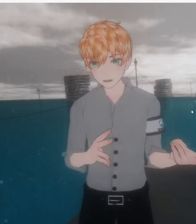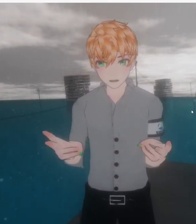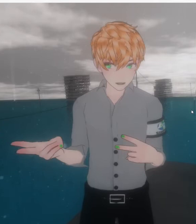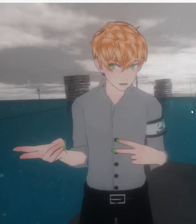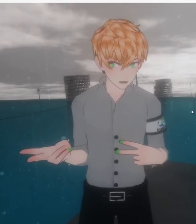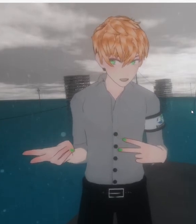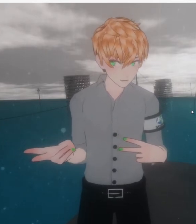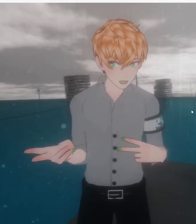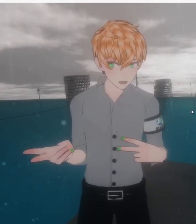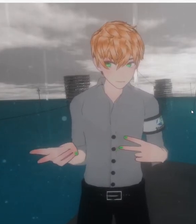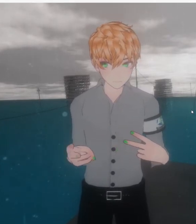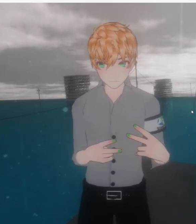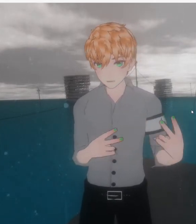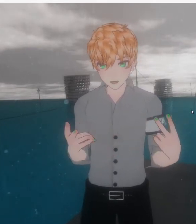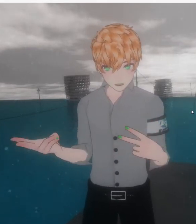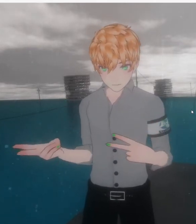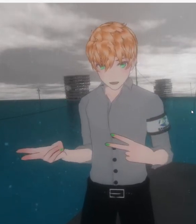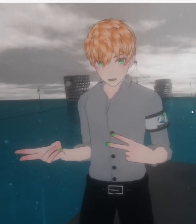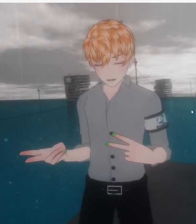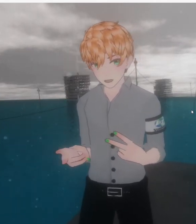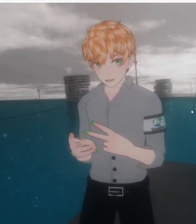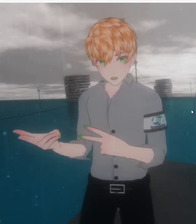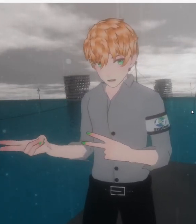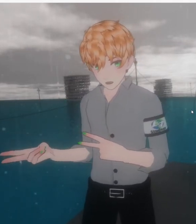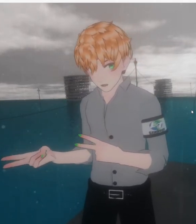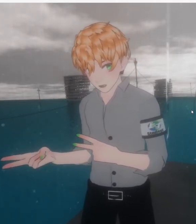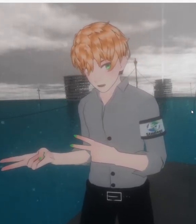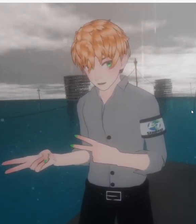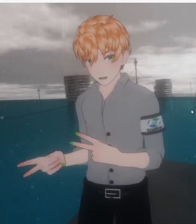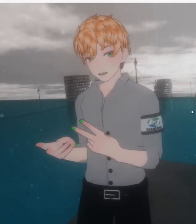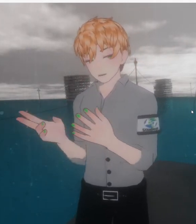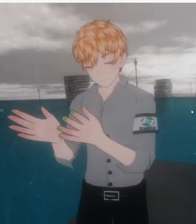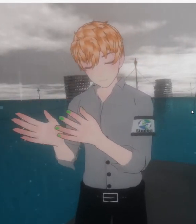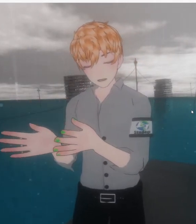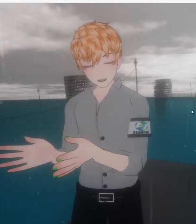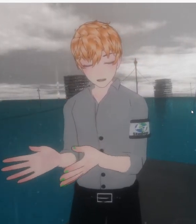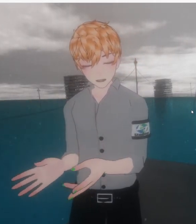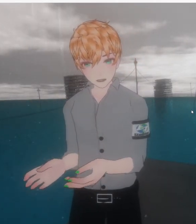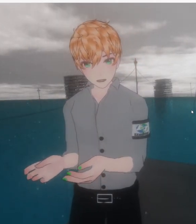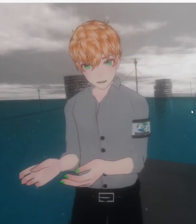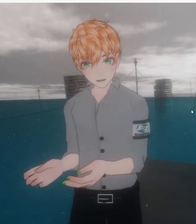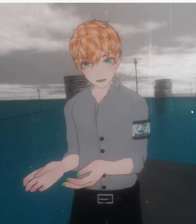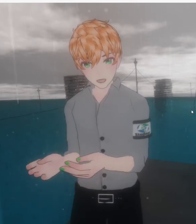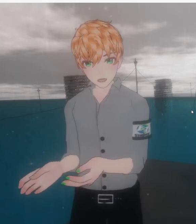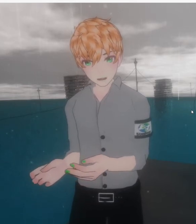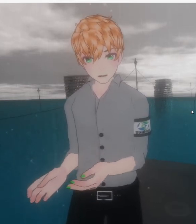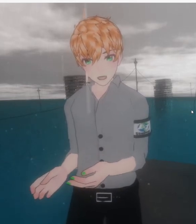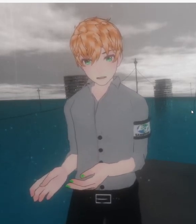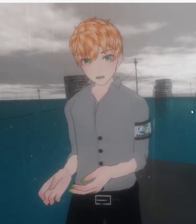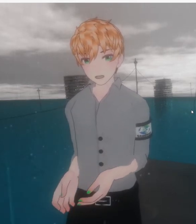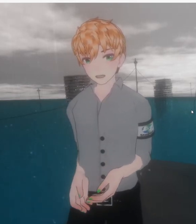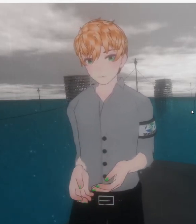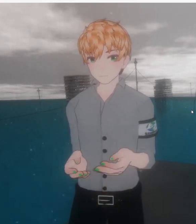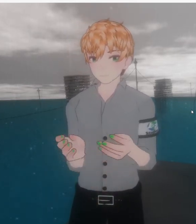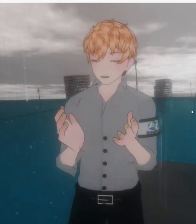discussion about that, which would be a meaningful discussion, which is the whole point of expression, if they can't engage in that in an honest way,